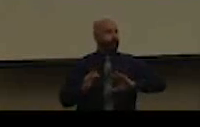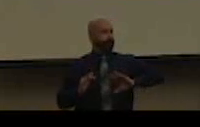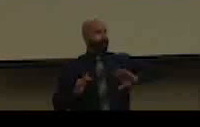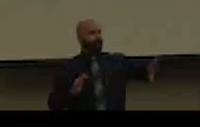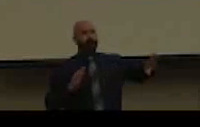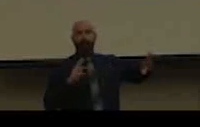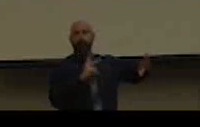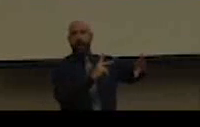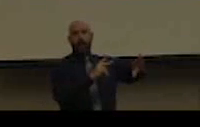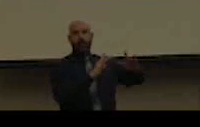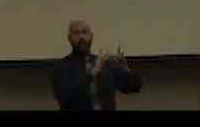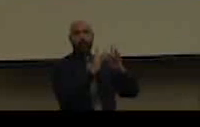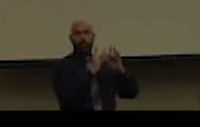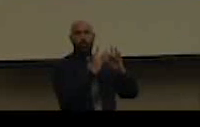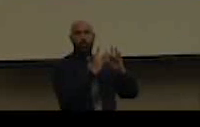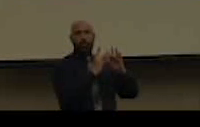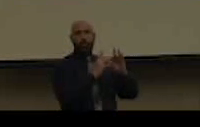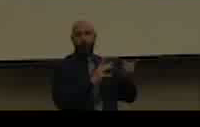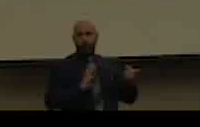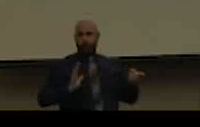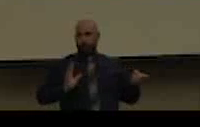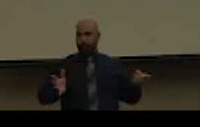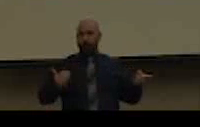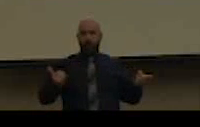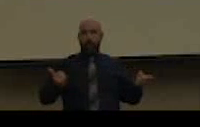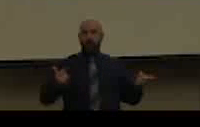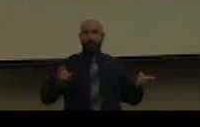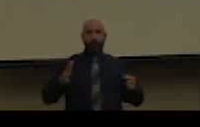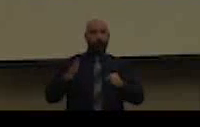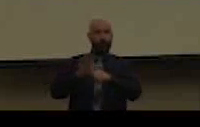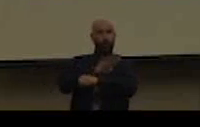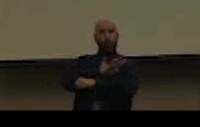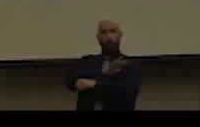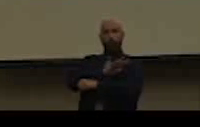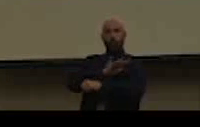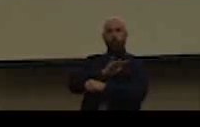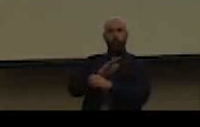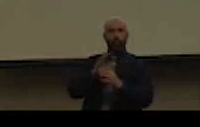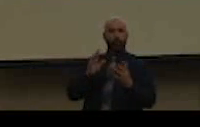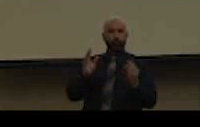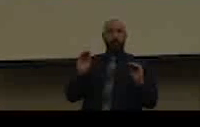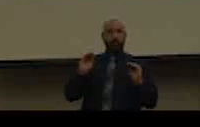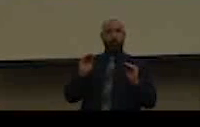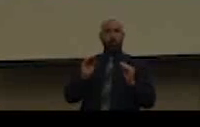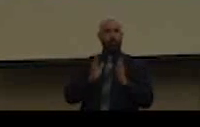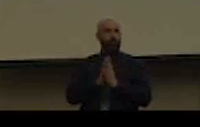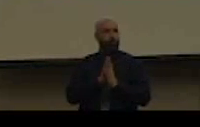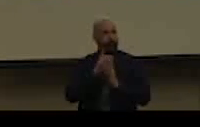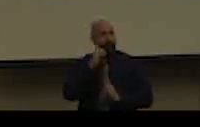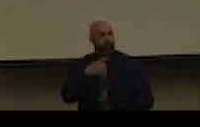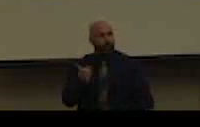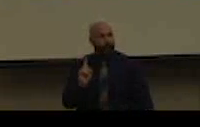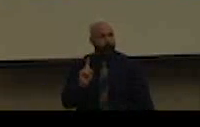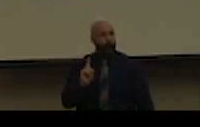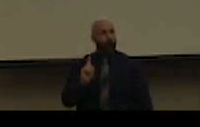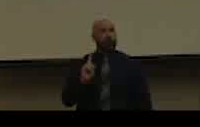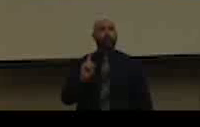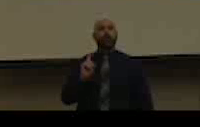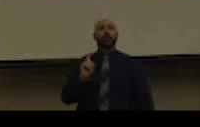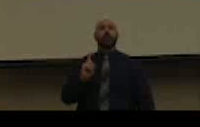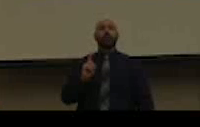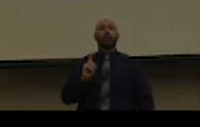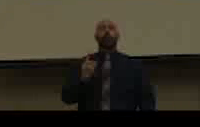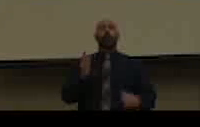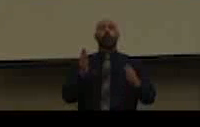not really, I mean, they're full, and it's like, there's no incentive for us. So what can we do then to make sure that we